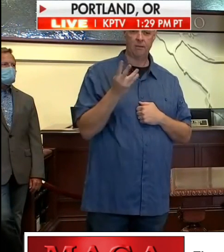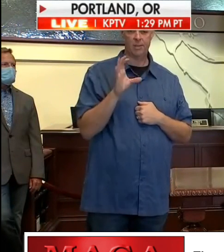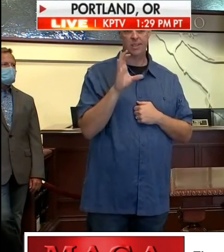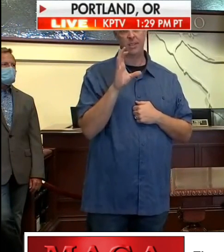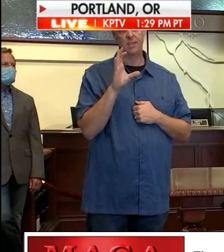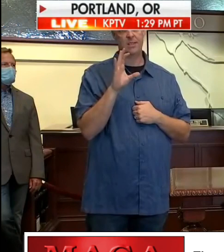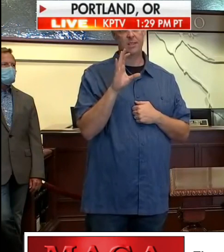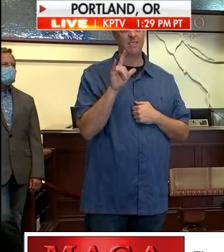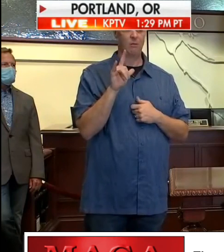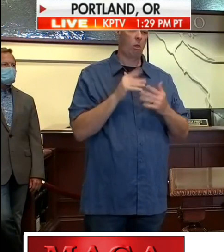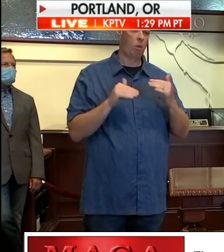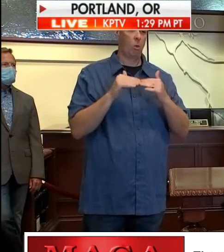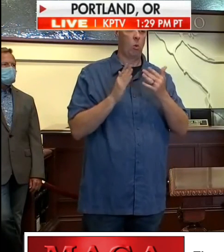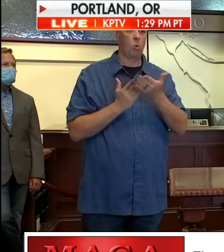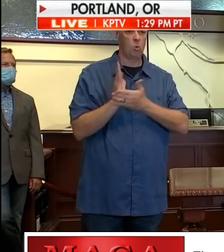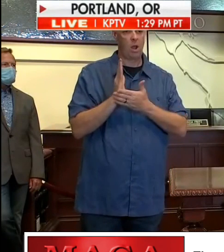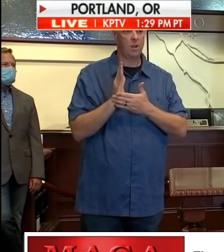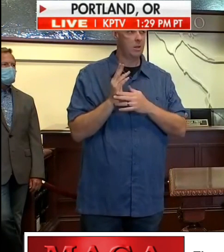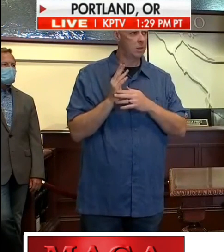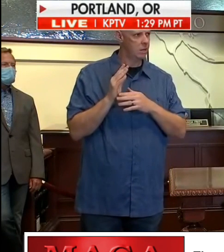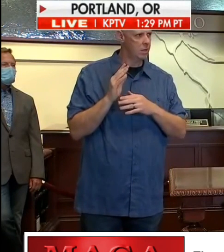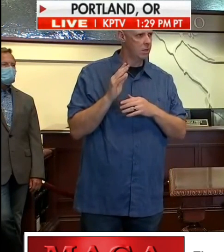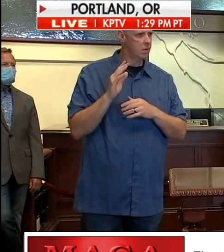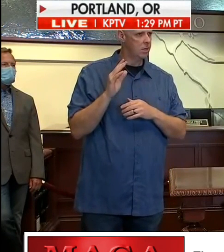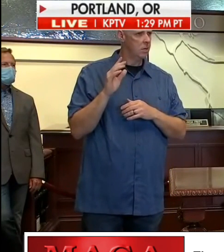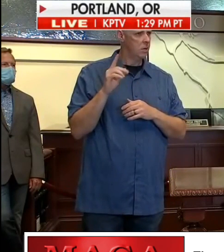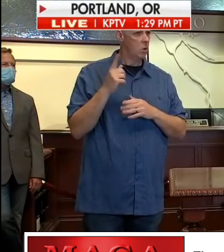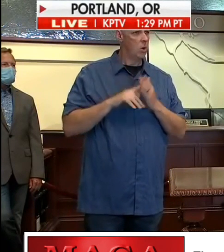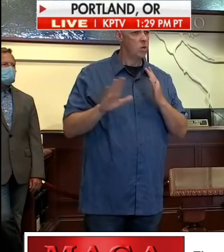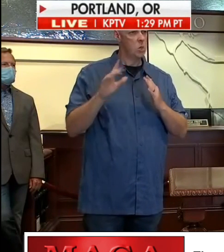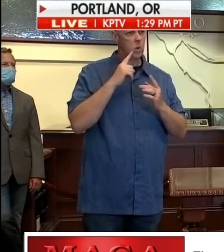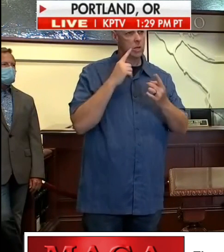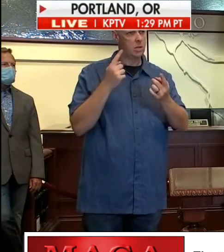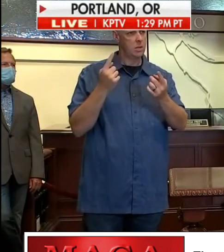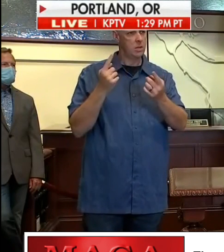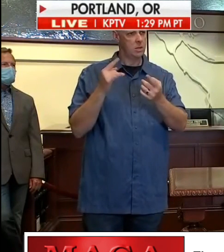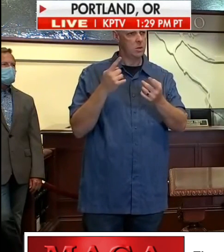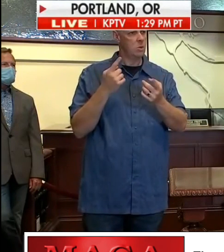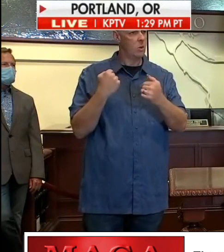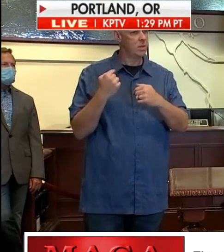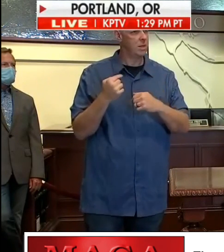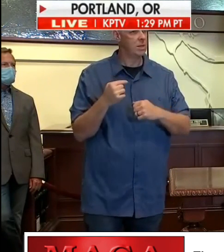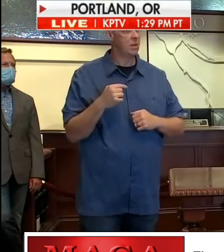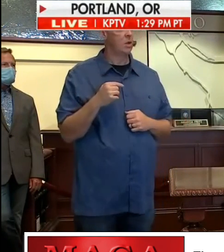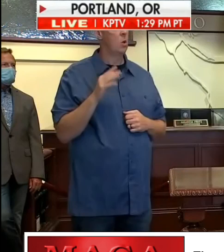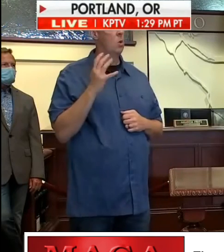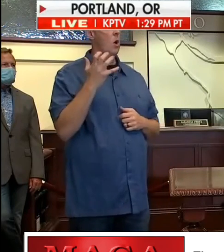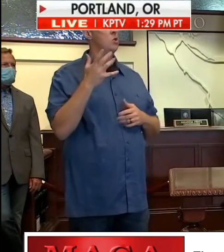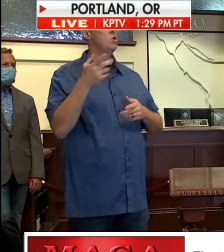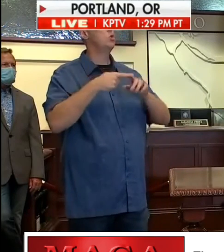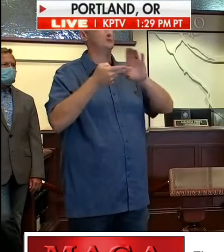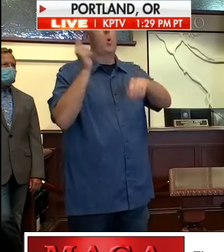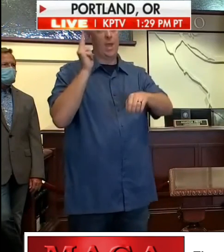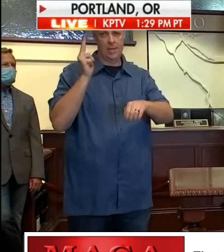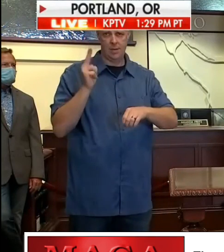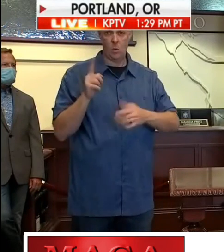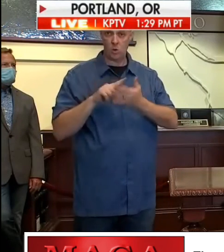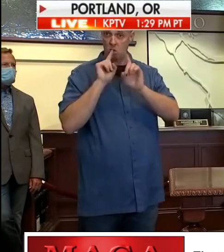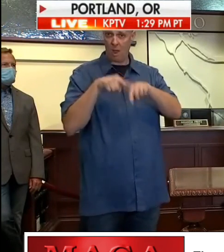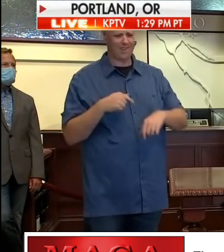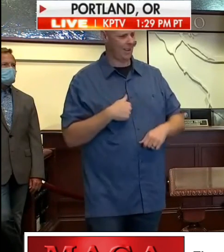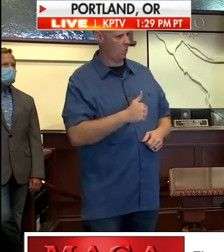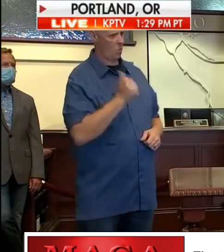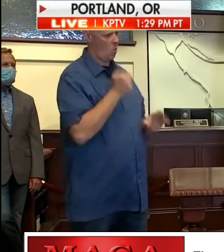rights groups and progressive groups have called for your resignation this morning. What's your response to that? No. Mayor, I have a question. Yes. I heard you talk